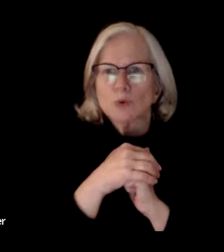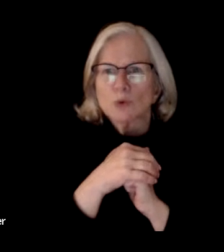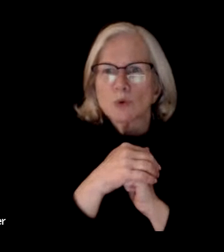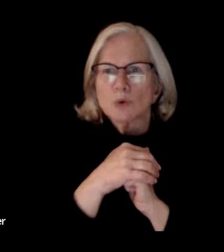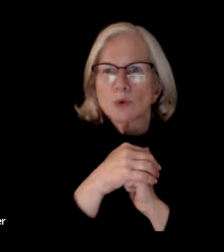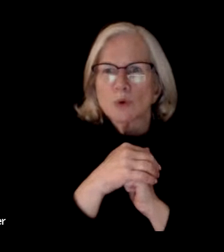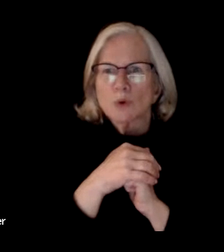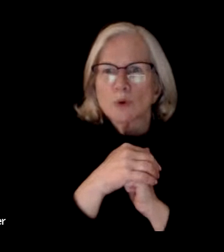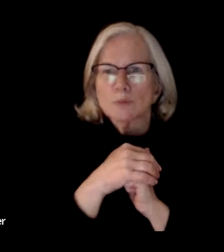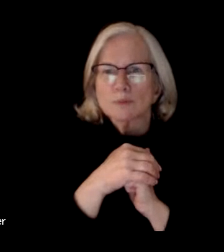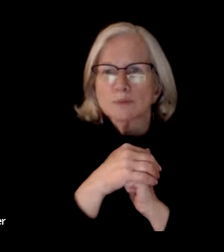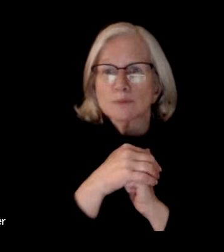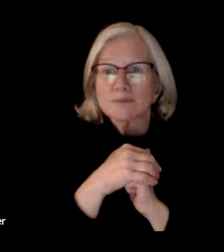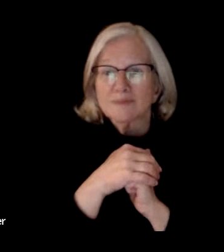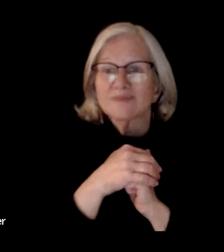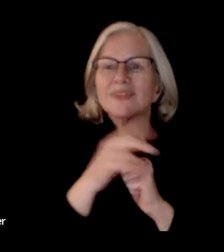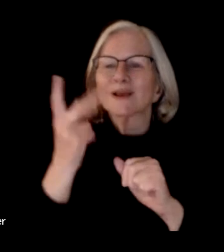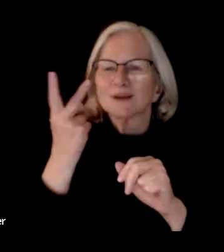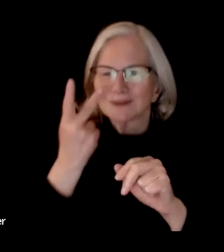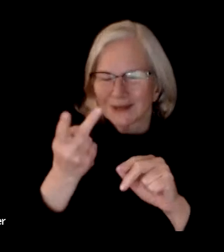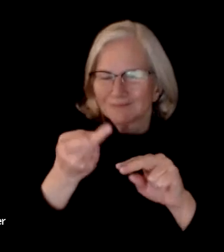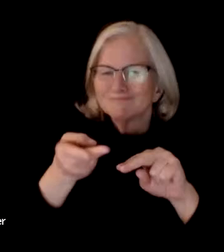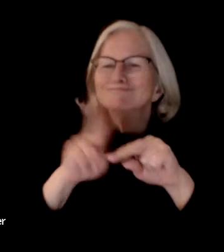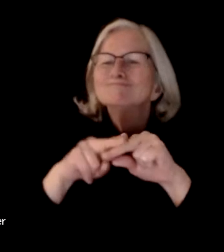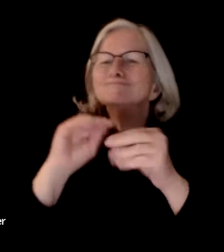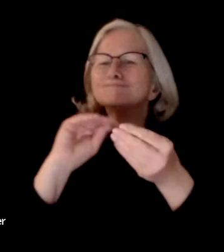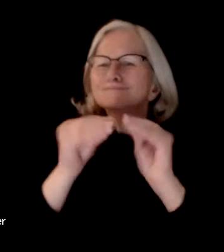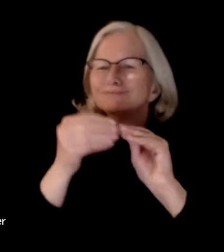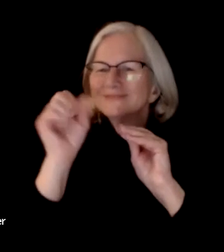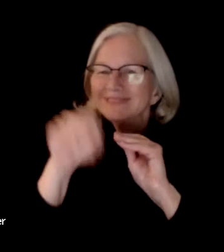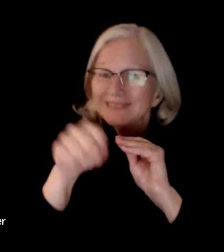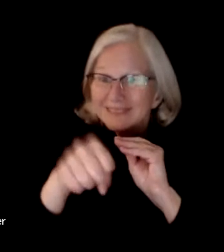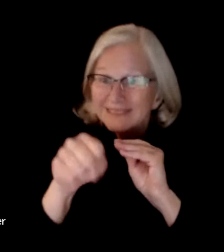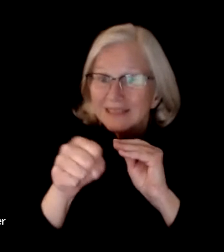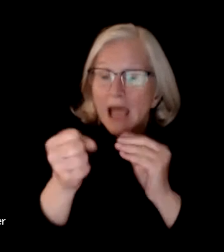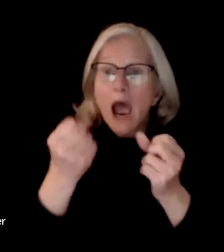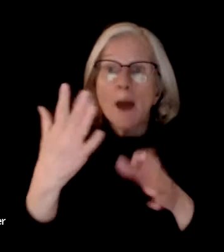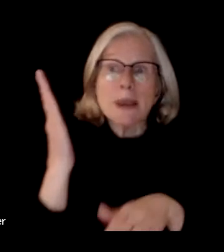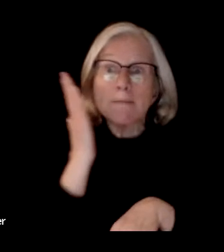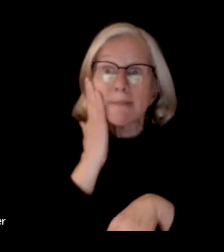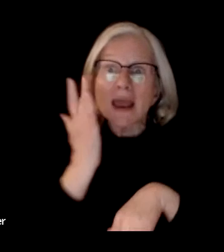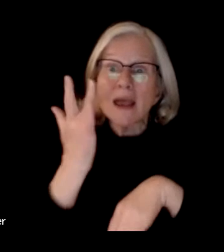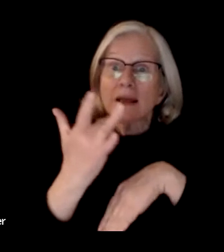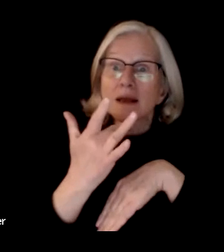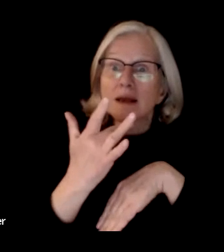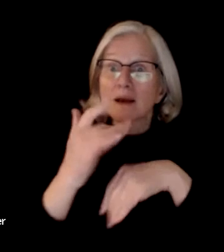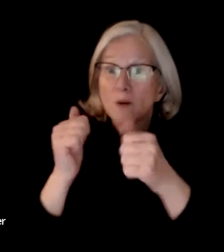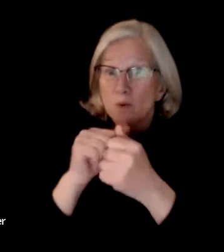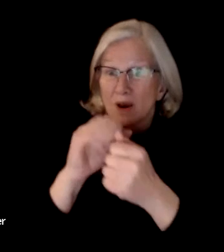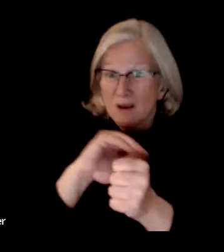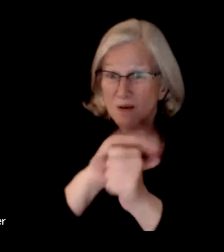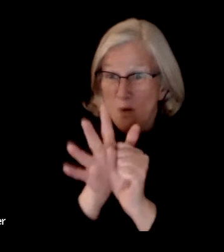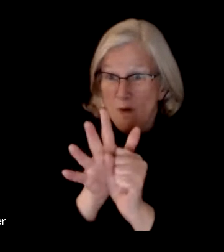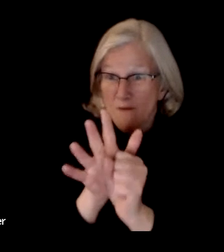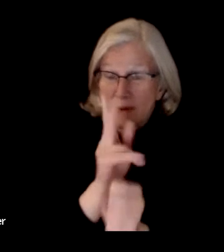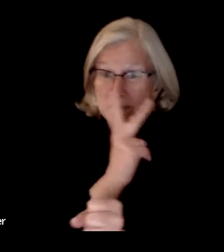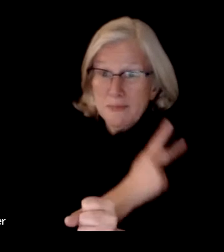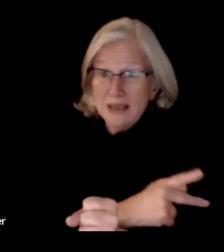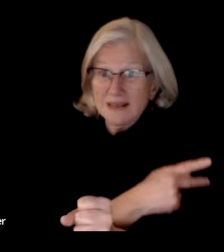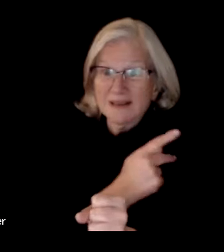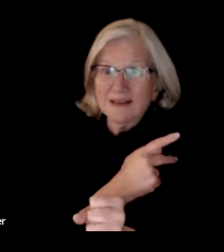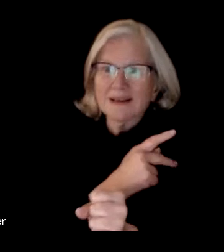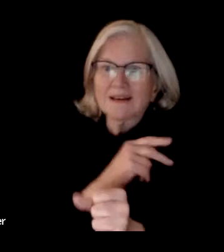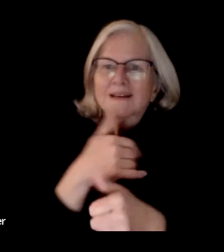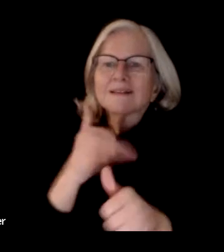see an increase yesterday in the number of beds occupied by COVID patients. We still have